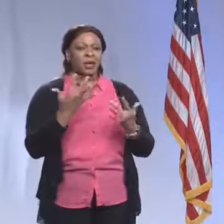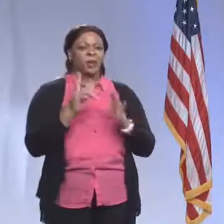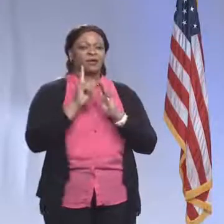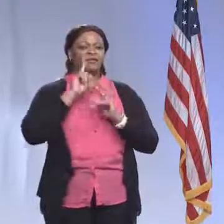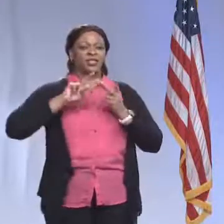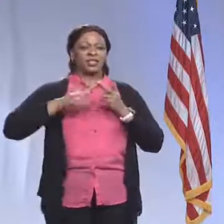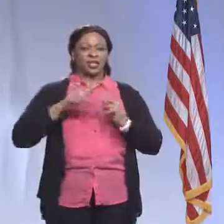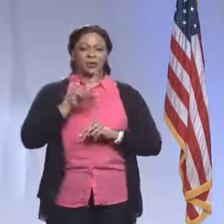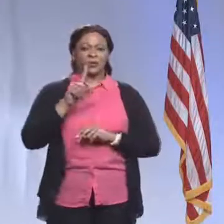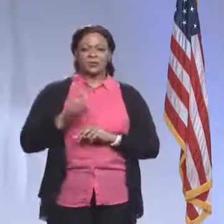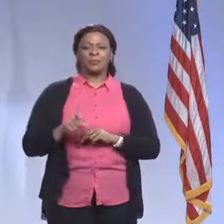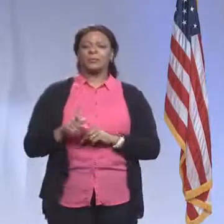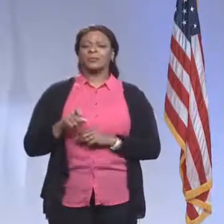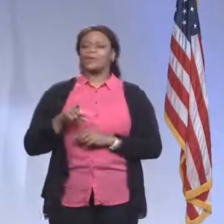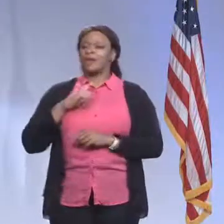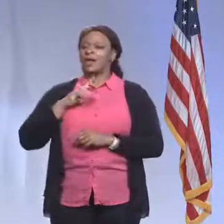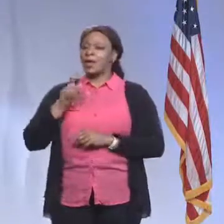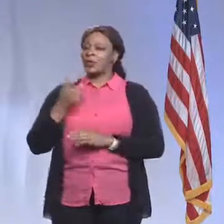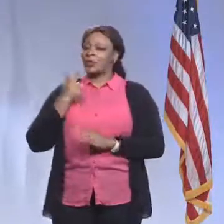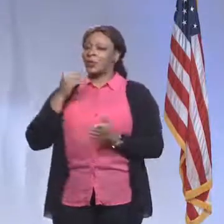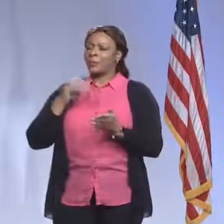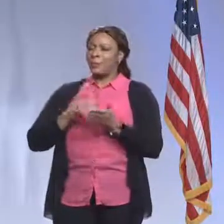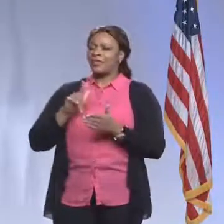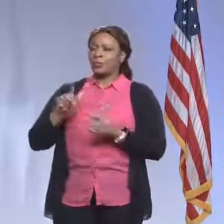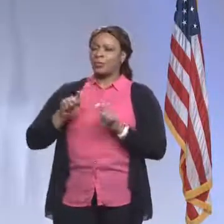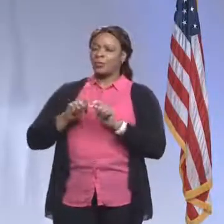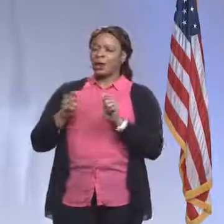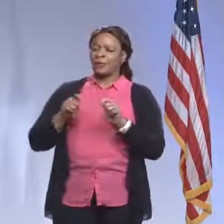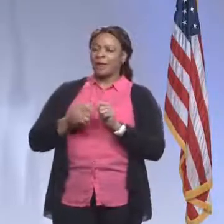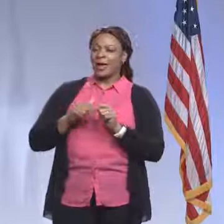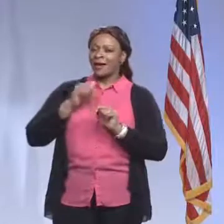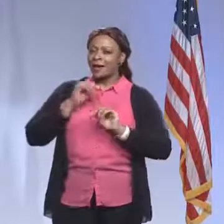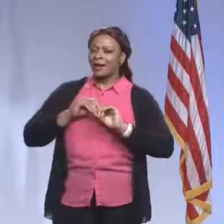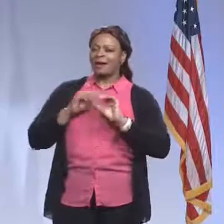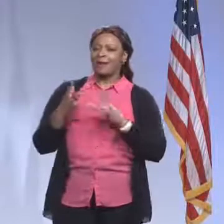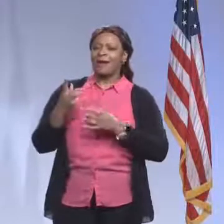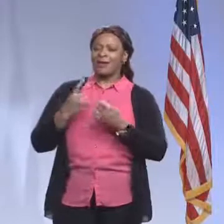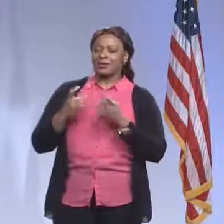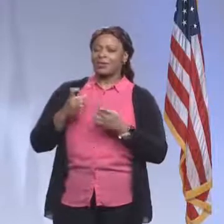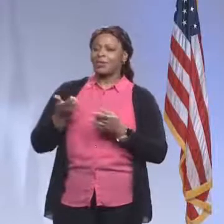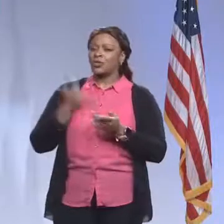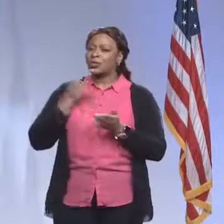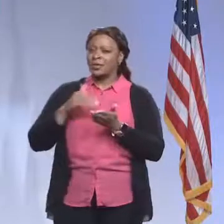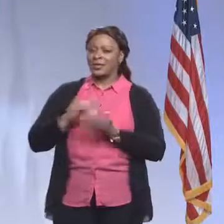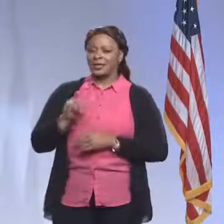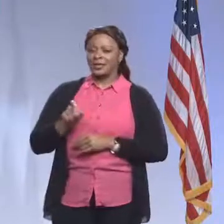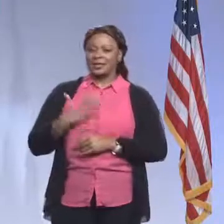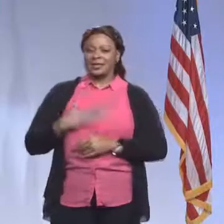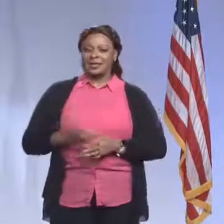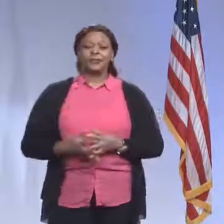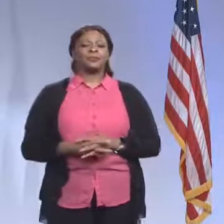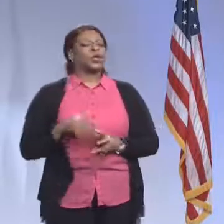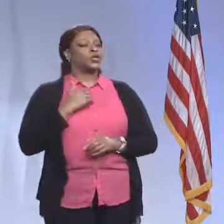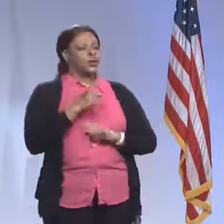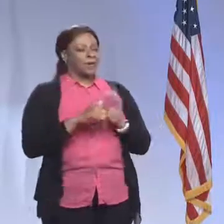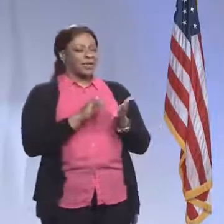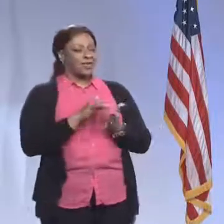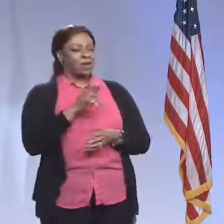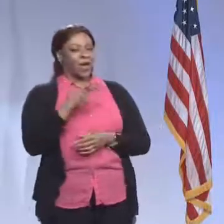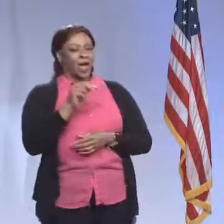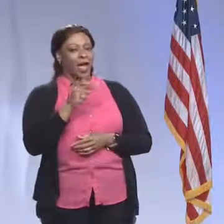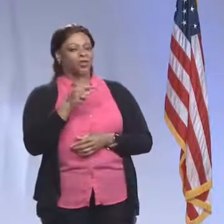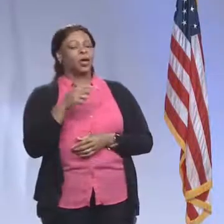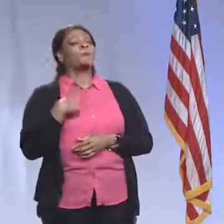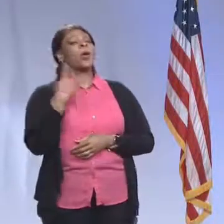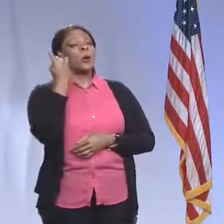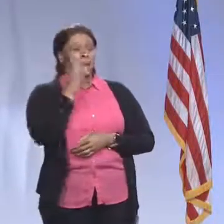question. Well, actually, I'm going to have to ask you to repeat it because you were breaking up. I apologize. Sorry about that, Dr. Haushalter. I was